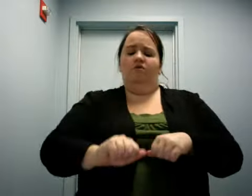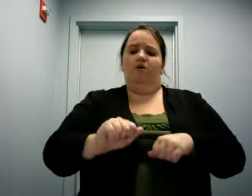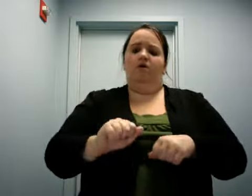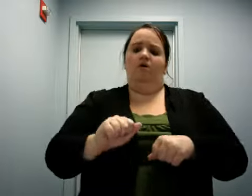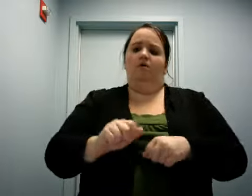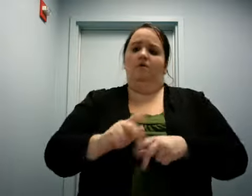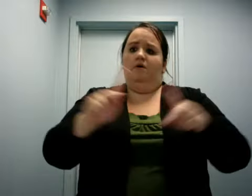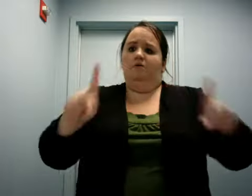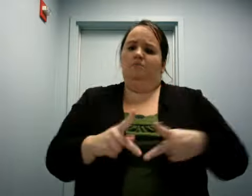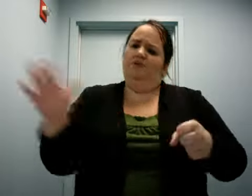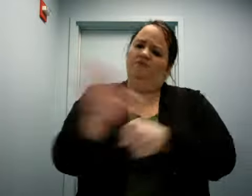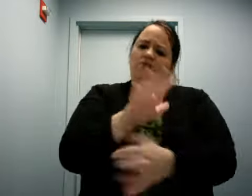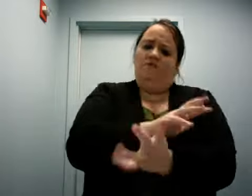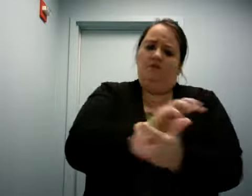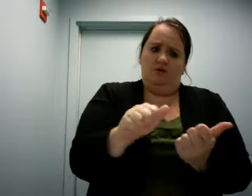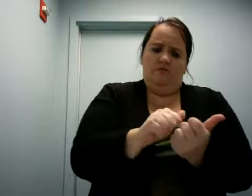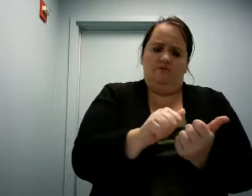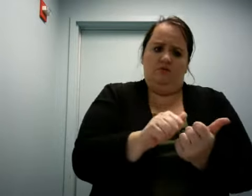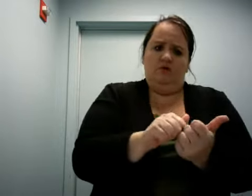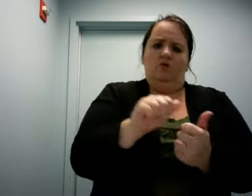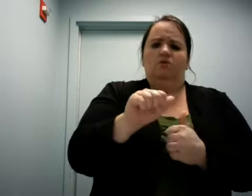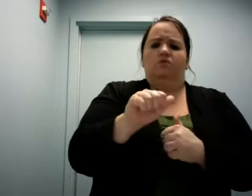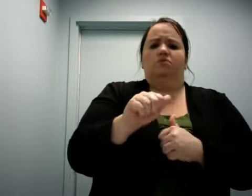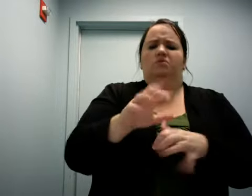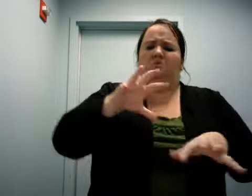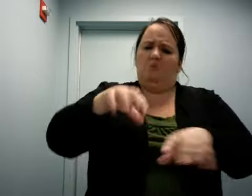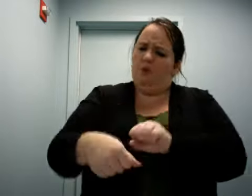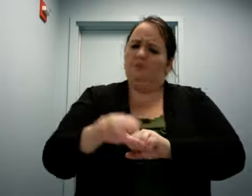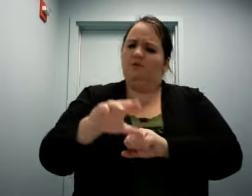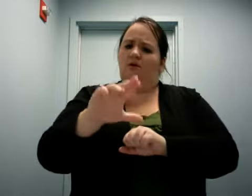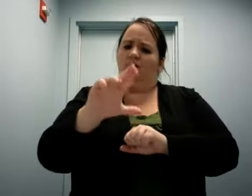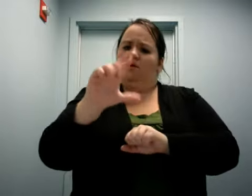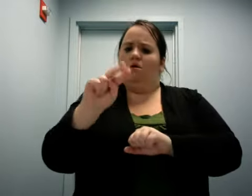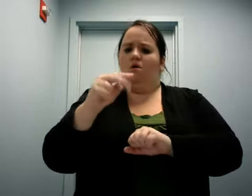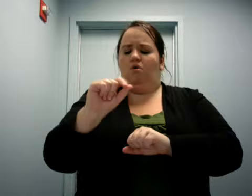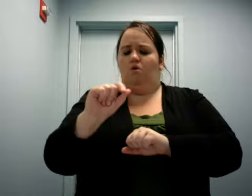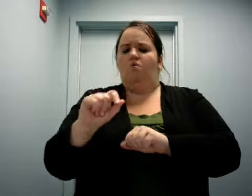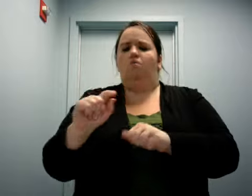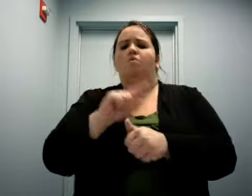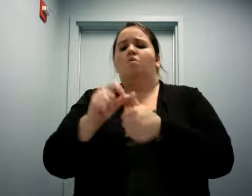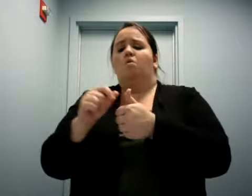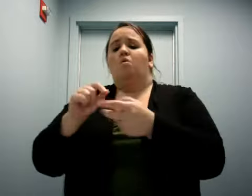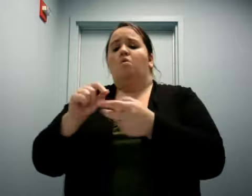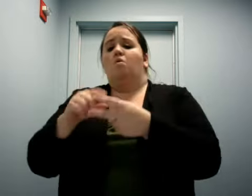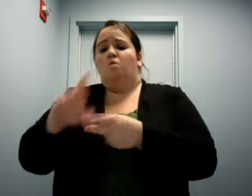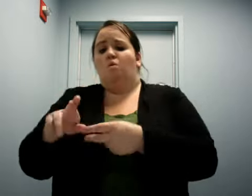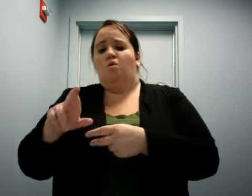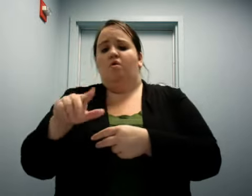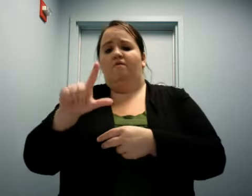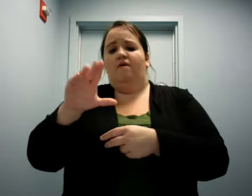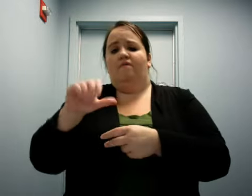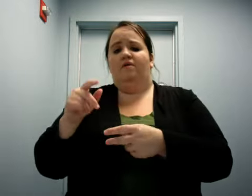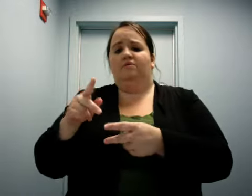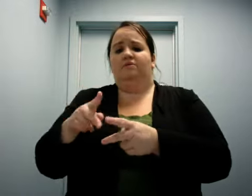ones such as the horrific reefs in Congo and depressing ones such as the fact that 5,000 people apply for one job vacancy in